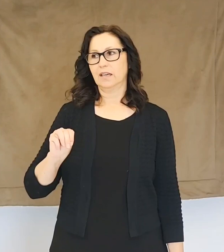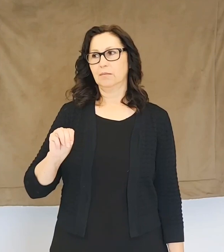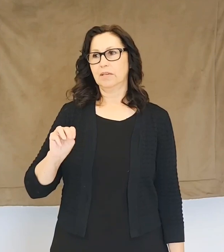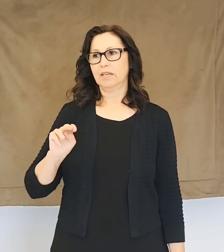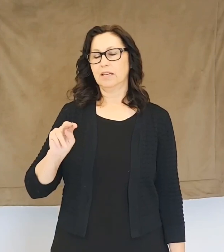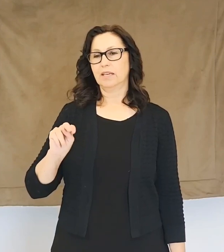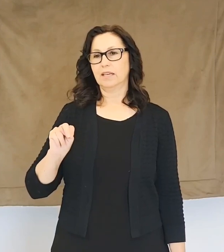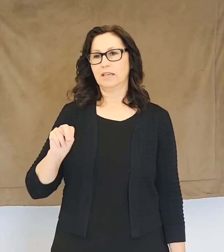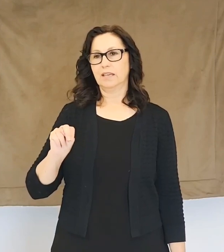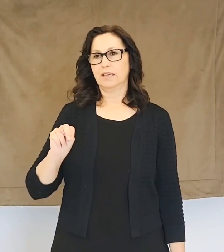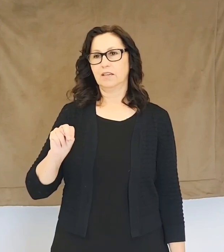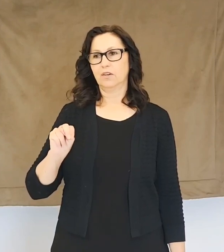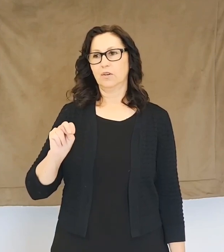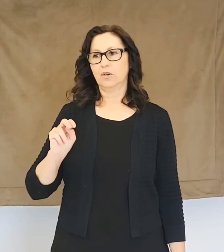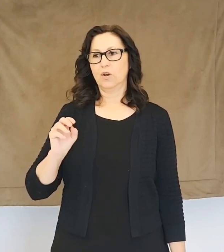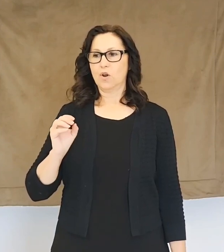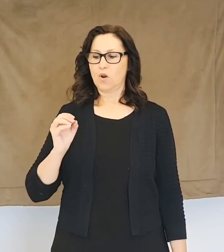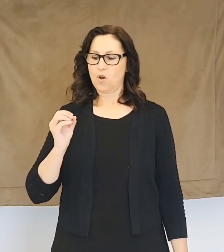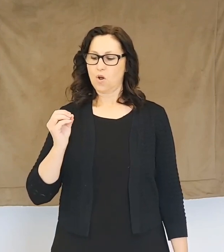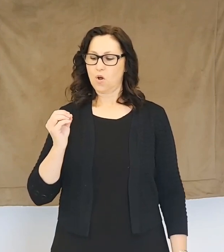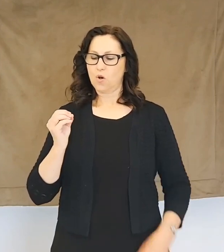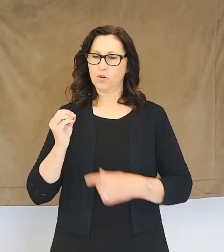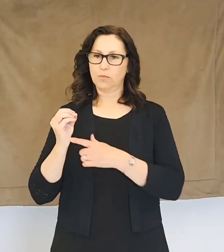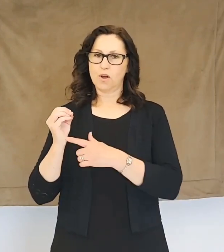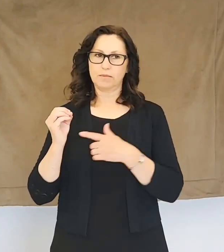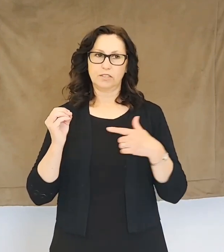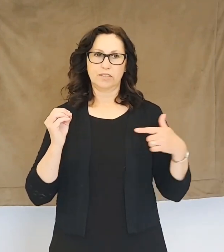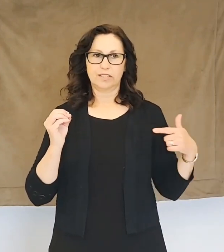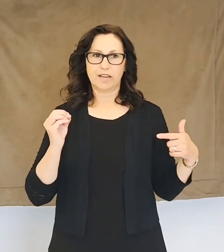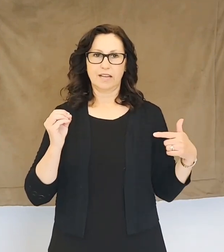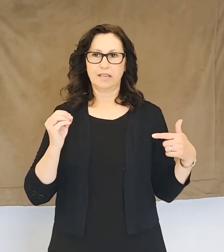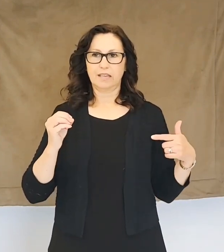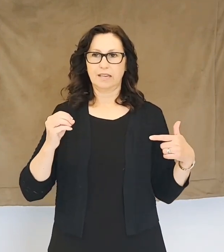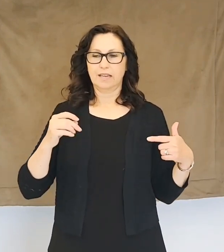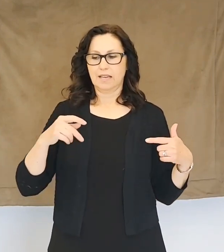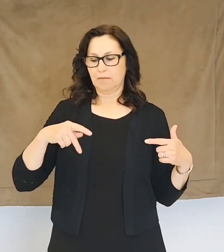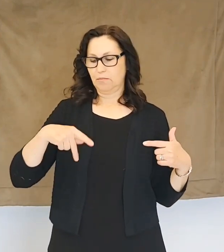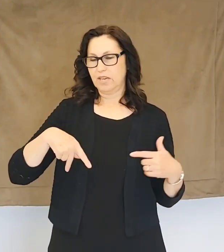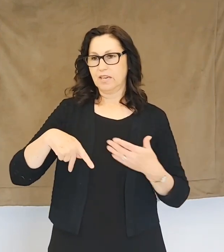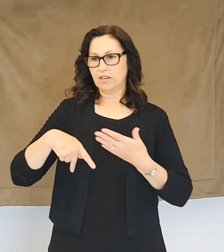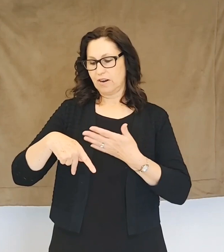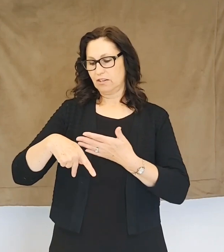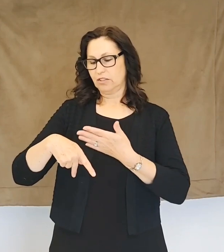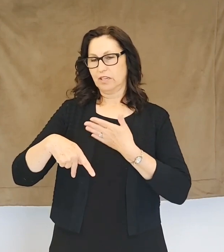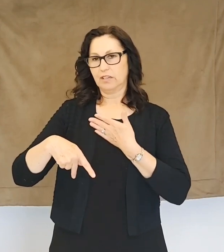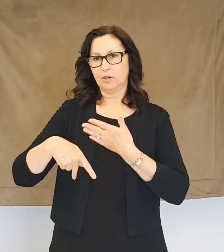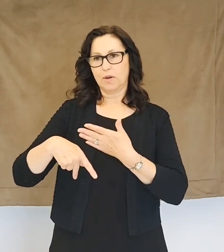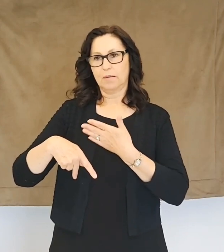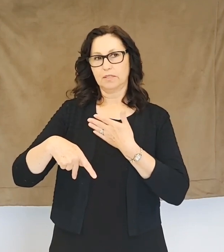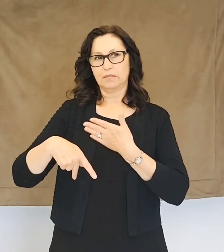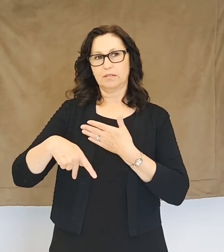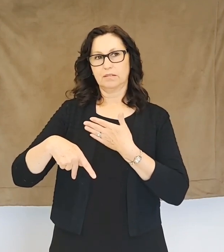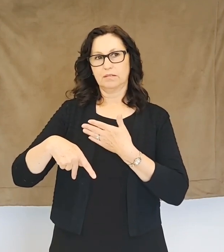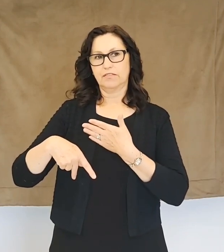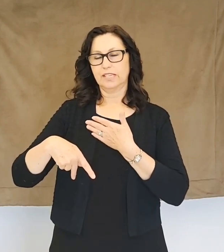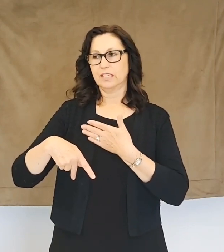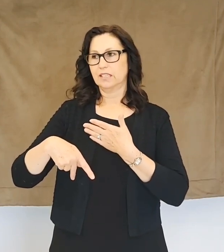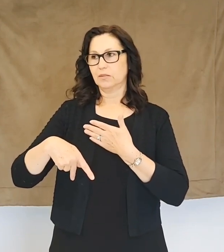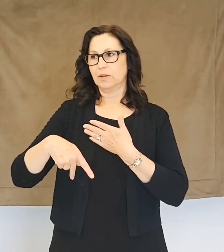M, in. O, your palm is to the side. P, you're actually, your palm is facing this way,